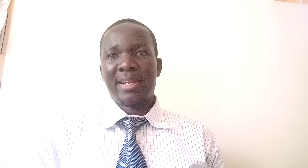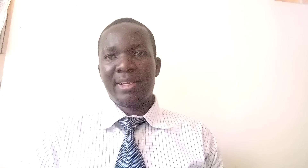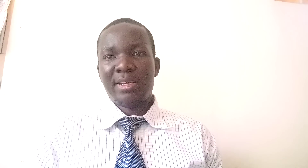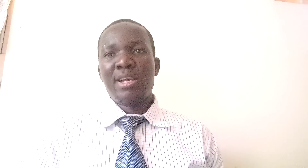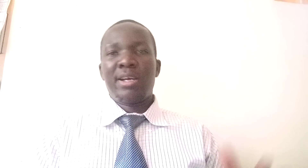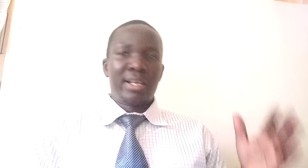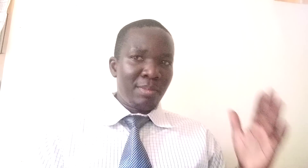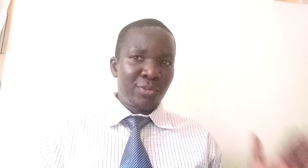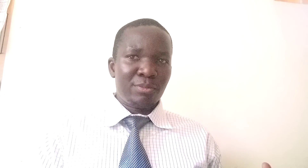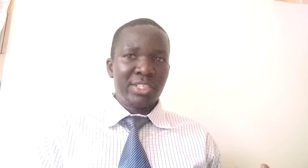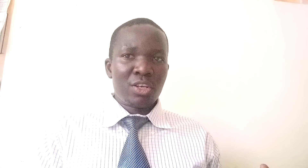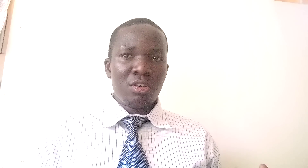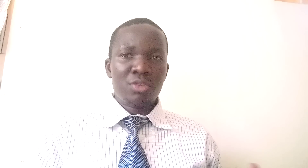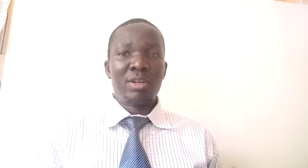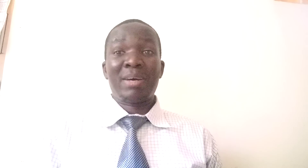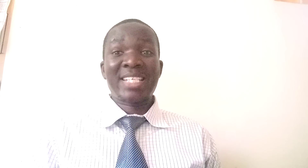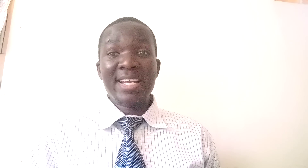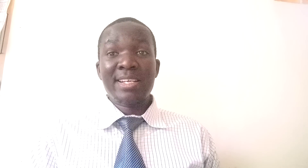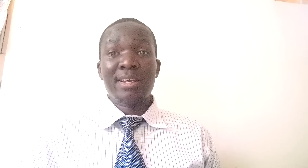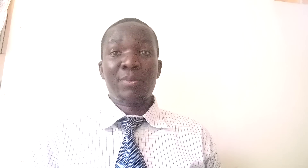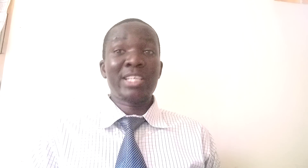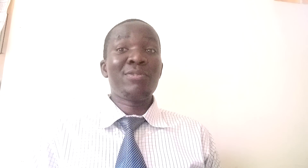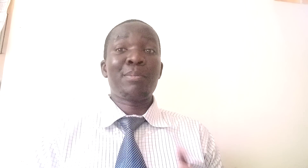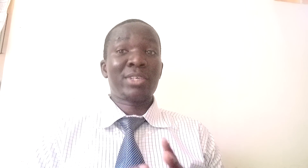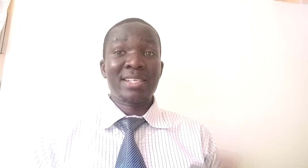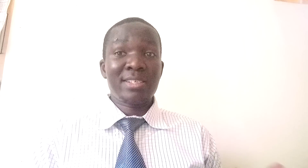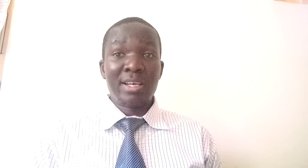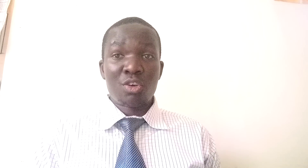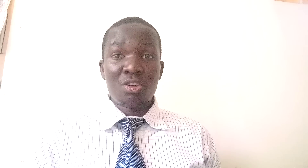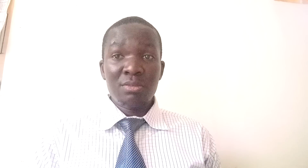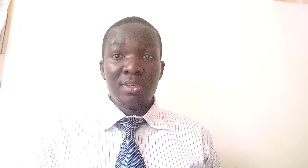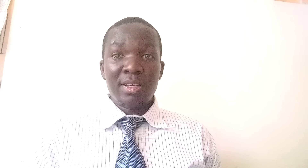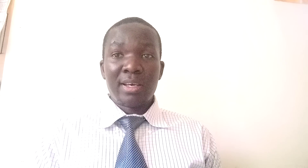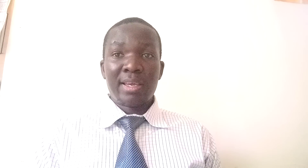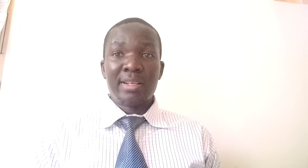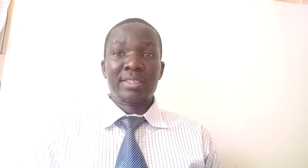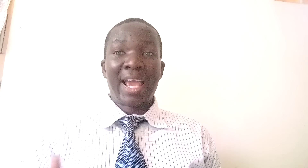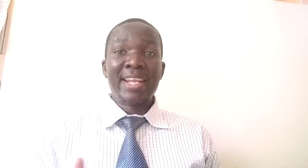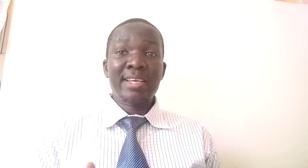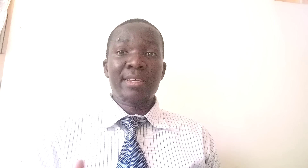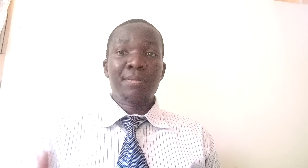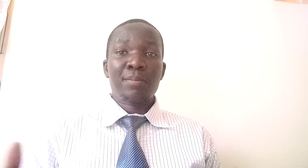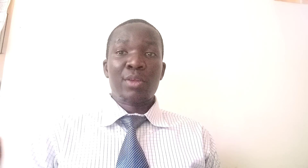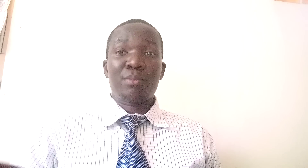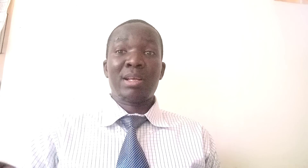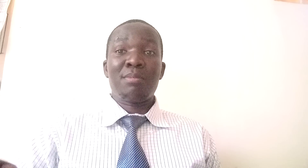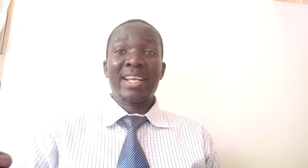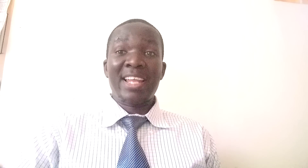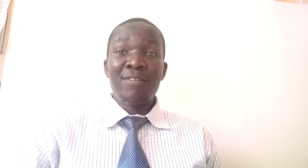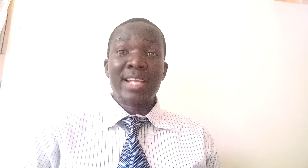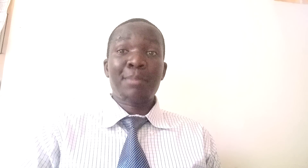learned. Remember, from 0 to number 10 plays a very important role in signing from number 11 up to